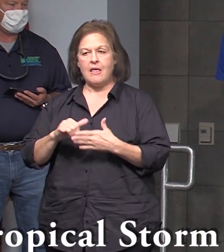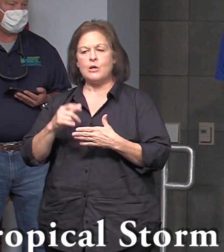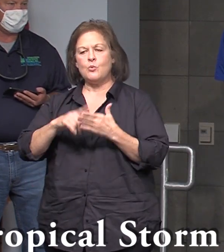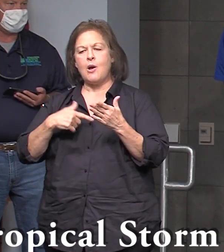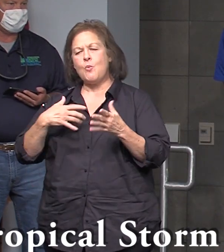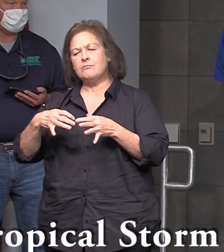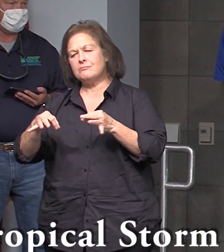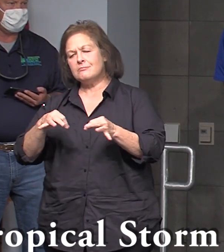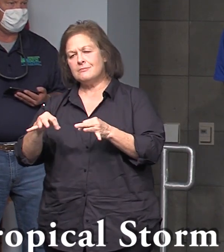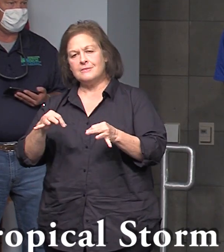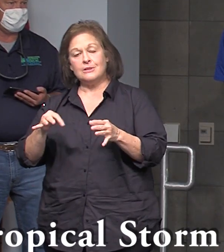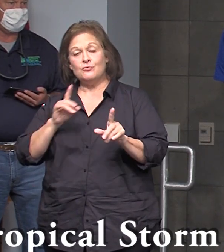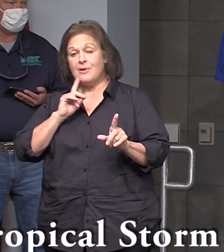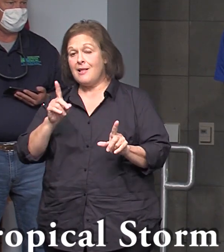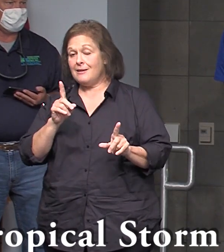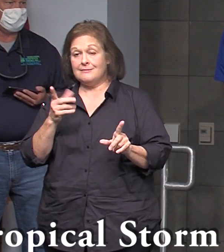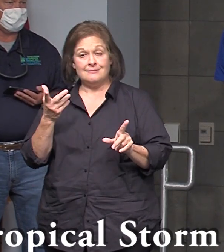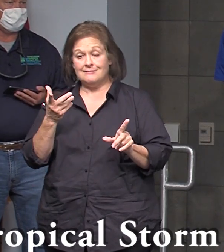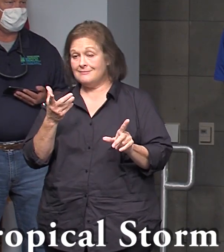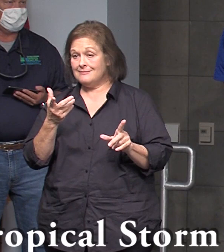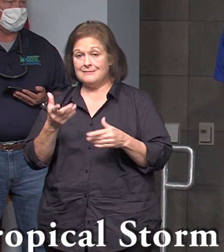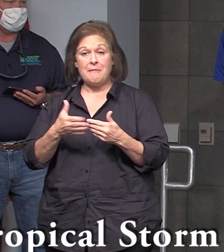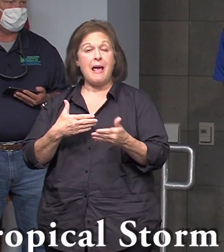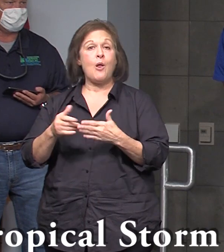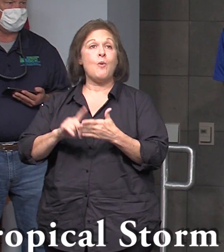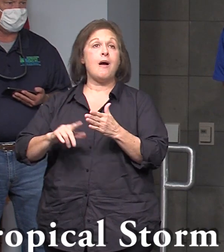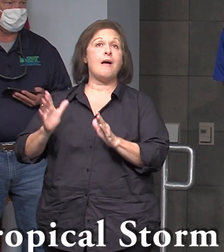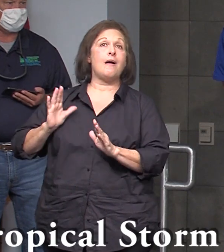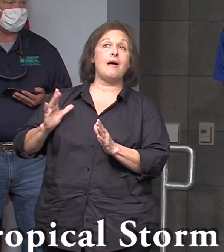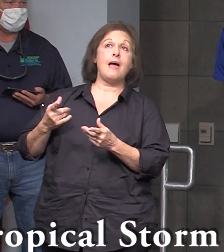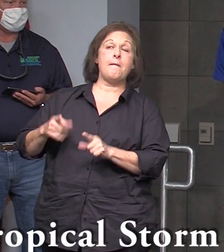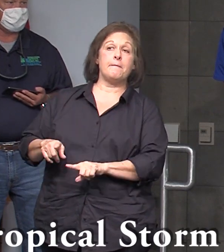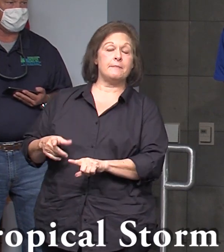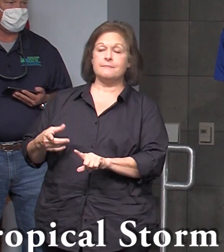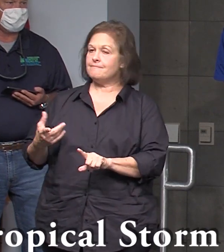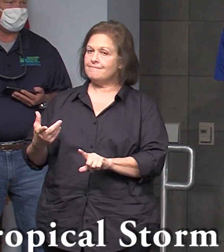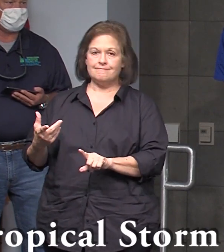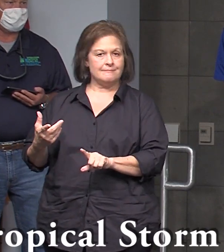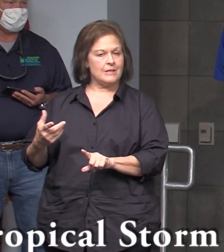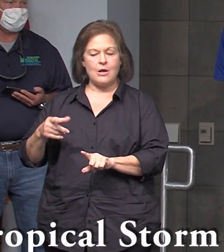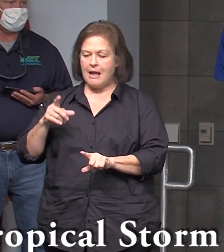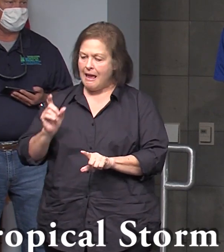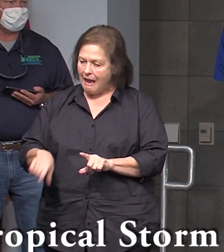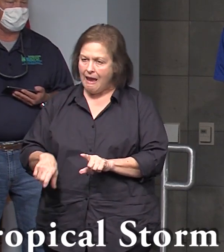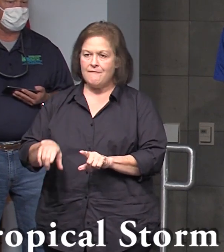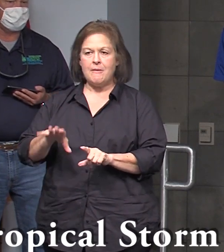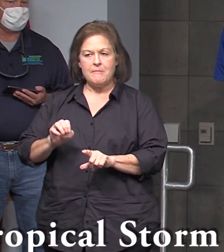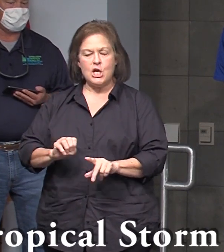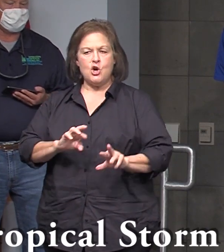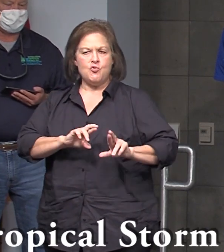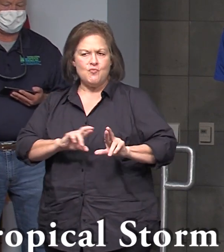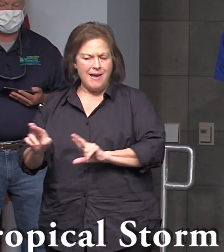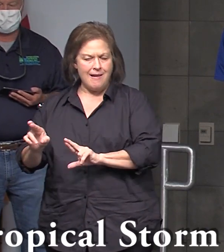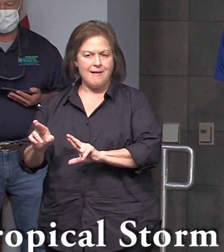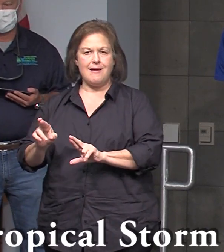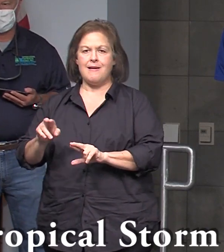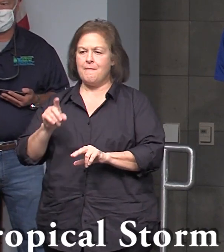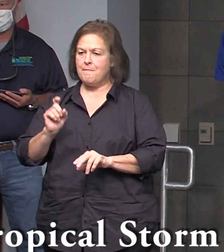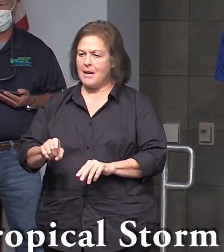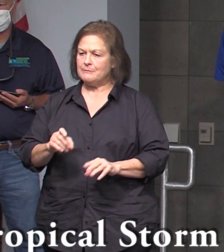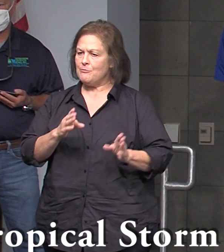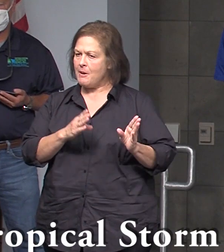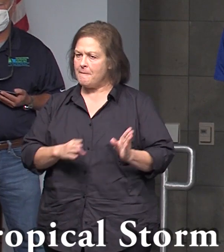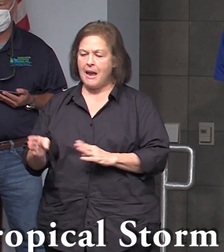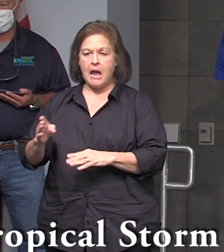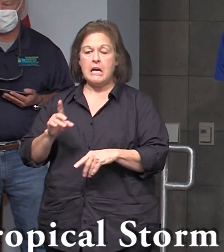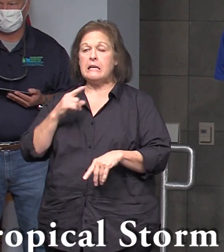today. That doesn't matter. What happened in the past doesn't matter. We handle every threat the same. We go through the preparations.